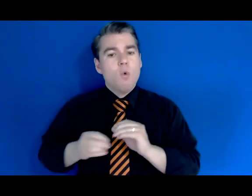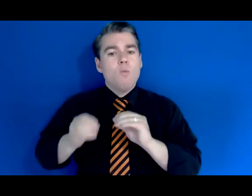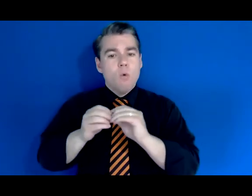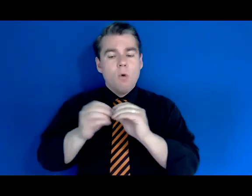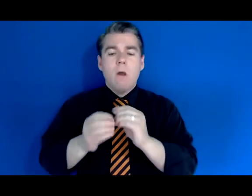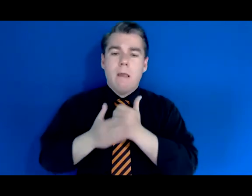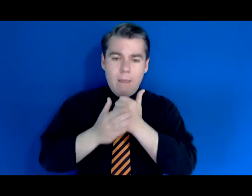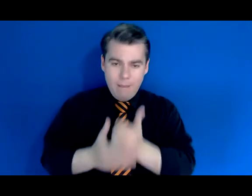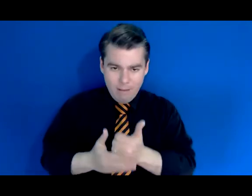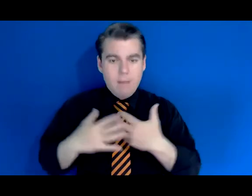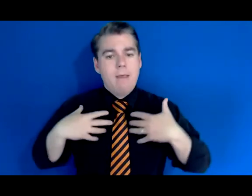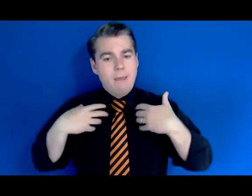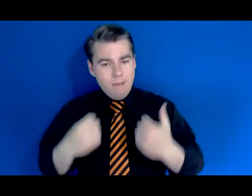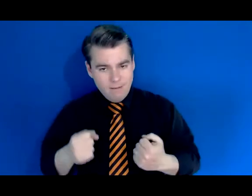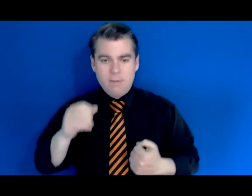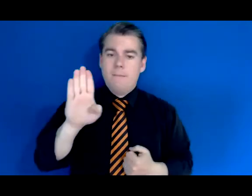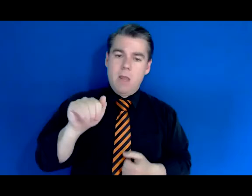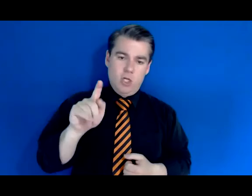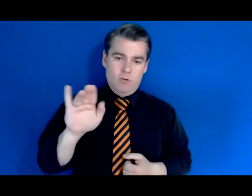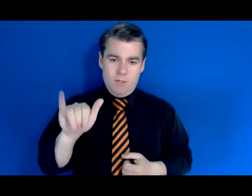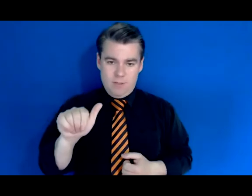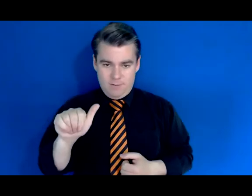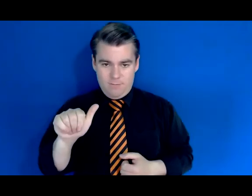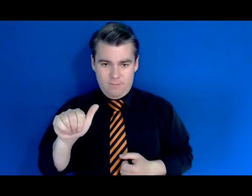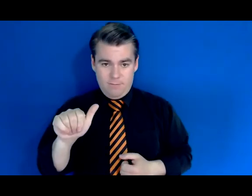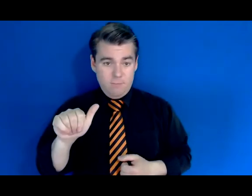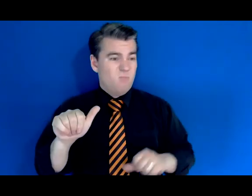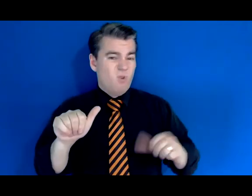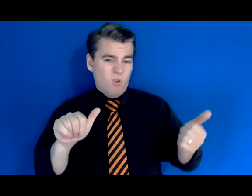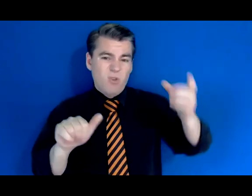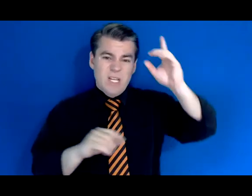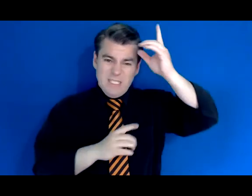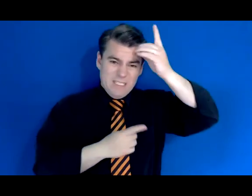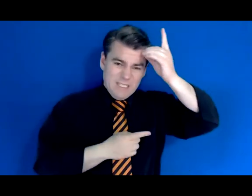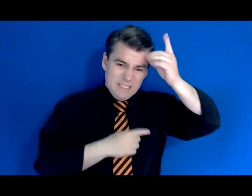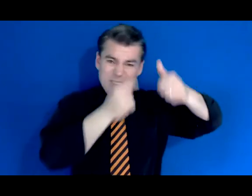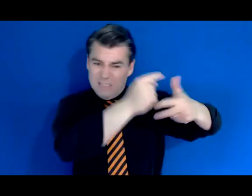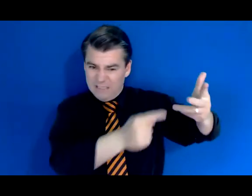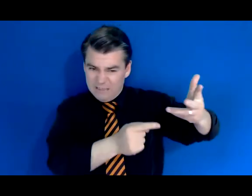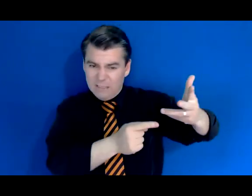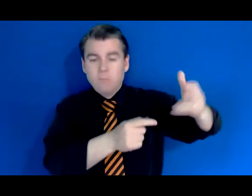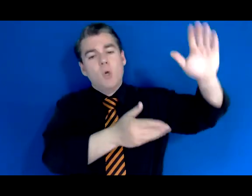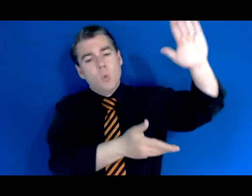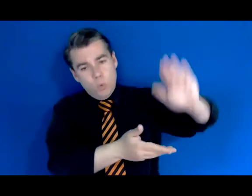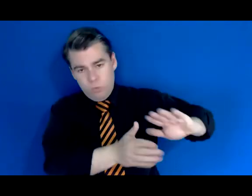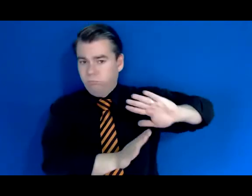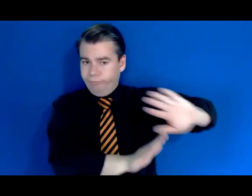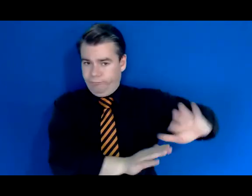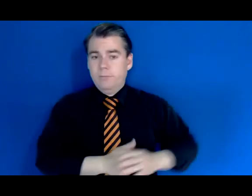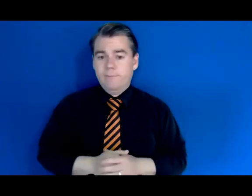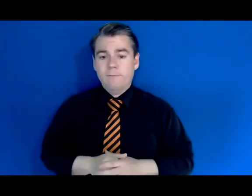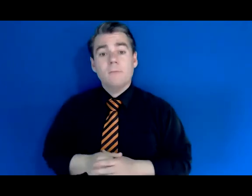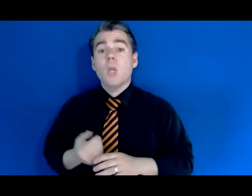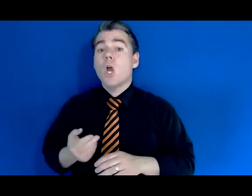bifidobacteria while decreasing numbers of disease-causing organisms. A common supplement